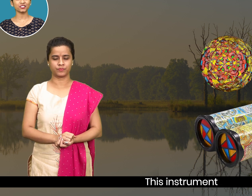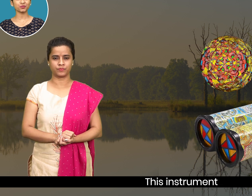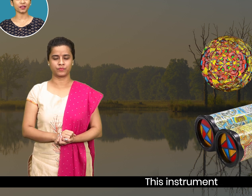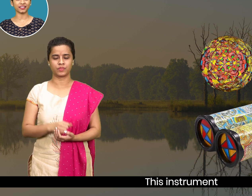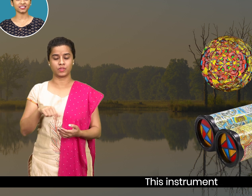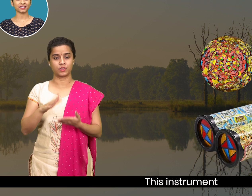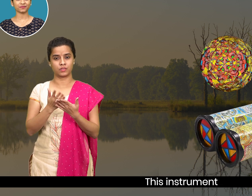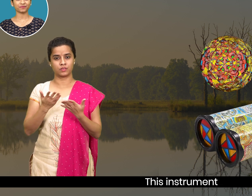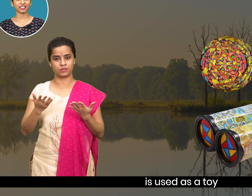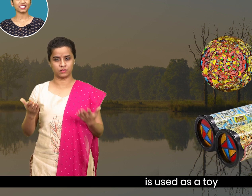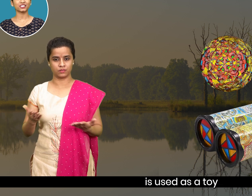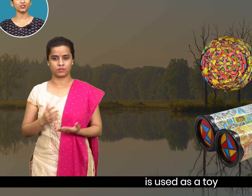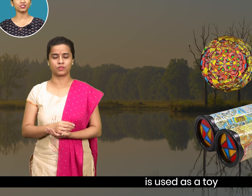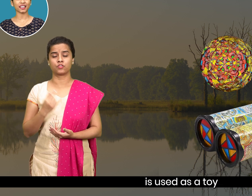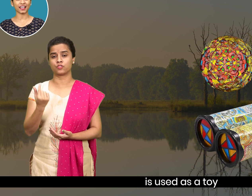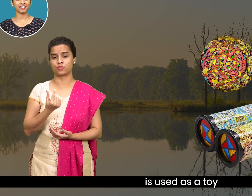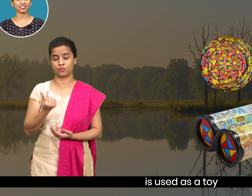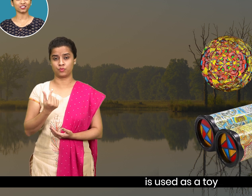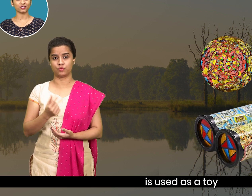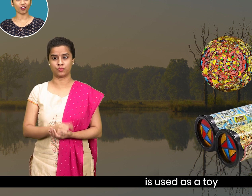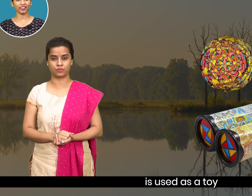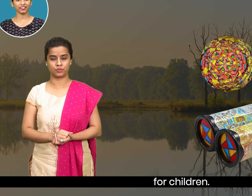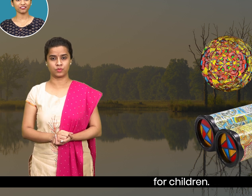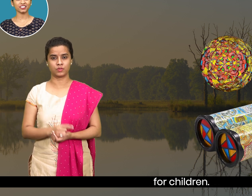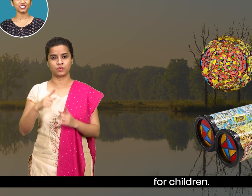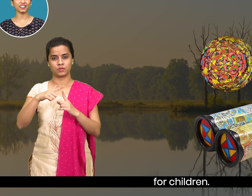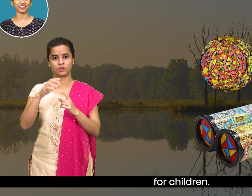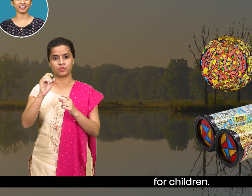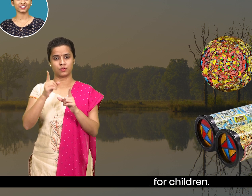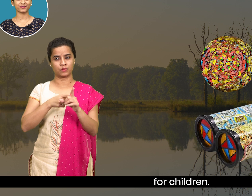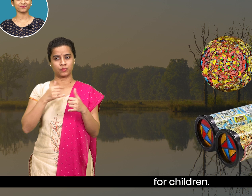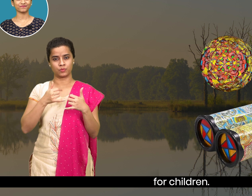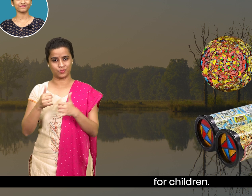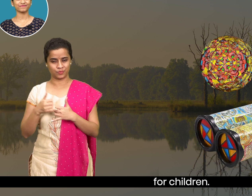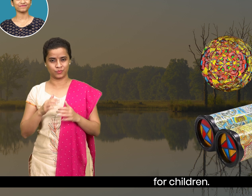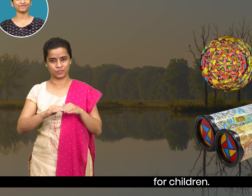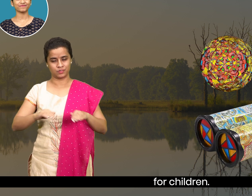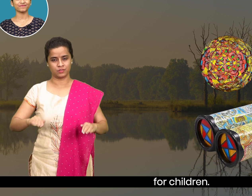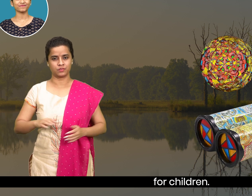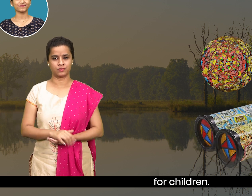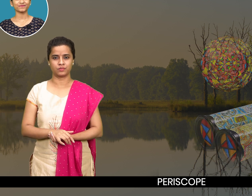This instrument is used as a toy for children.